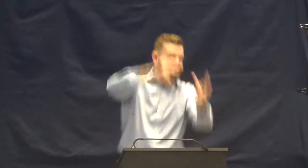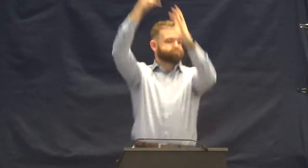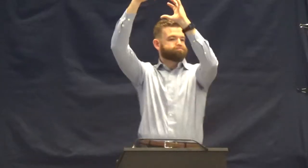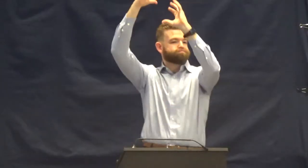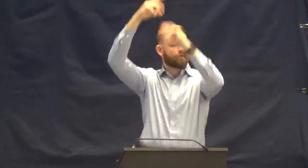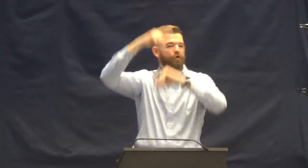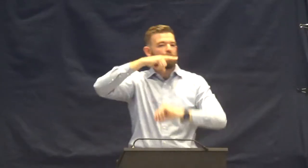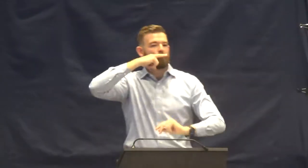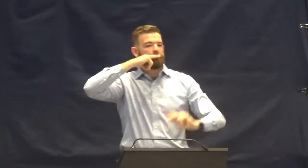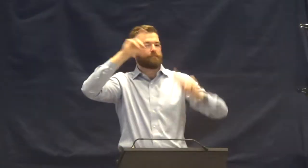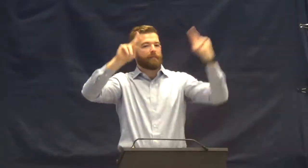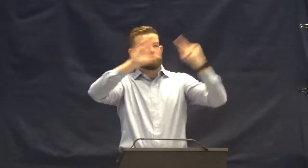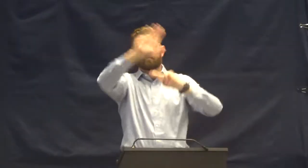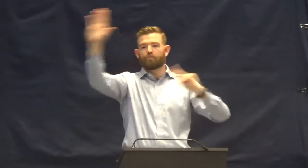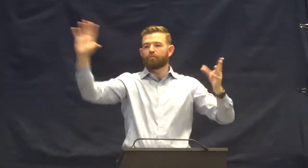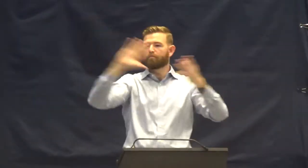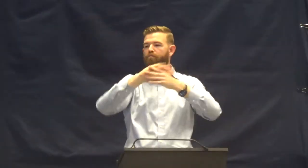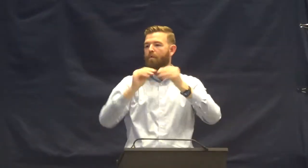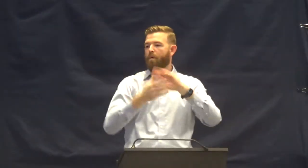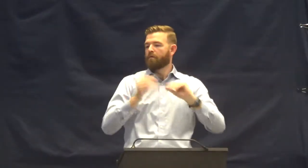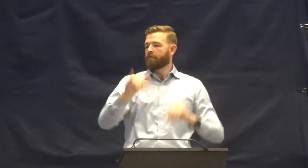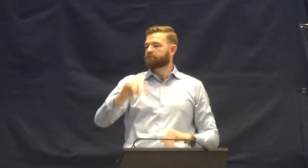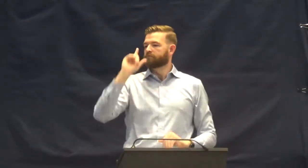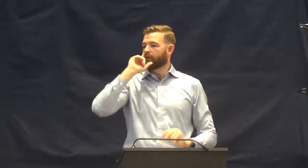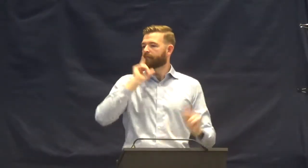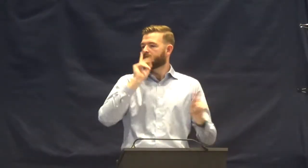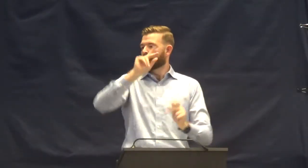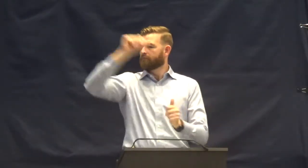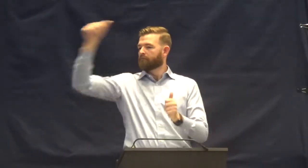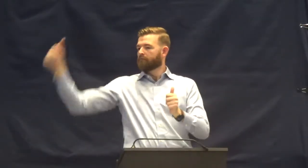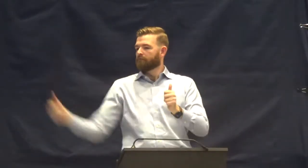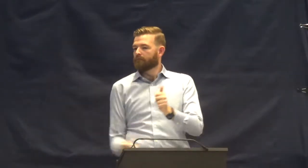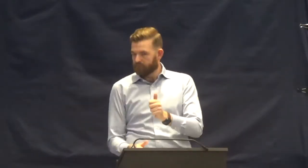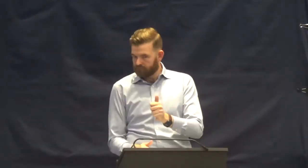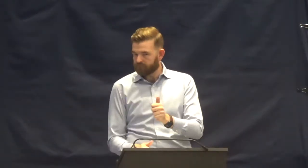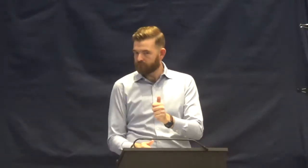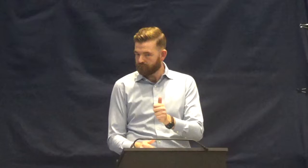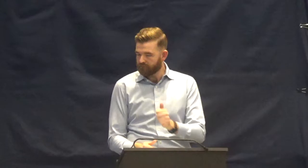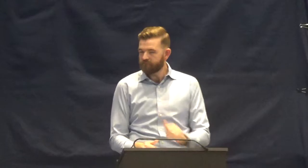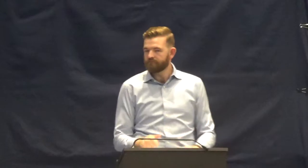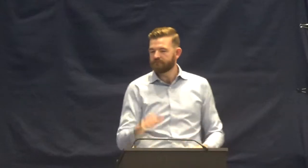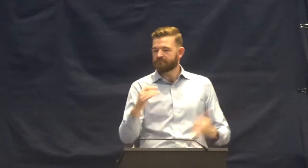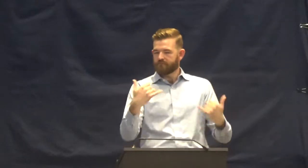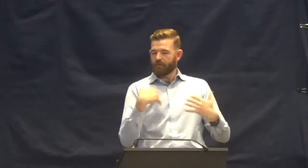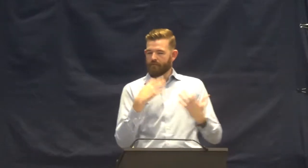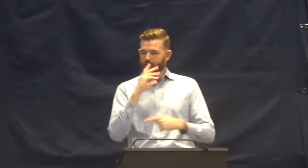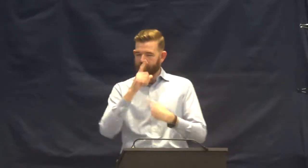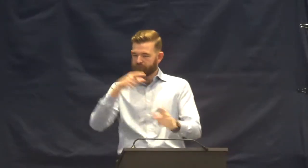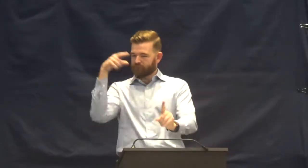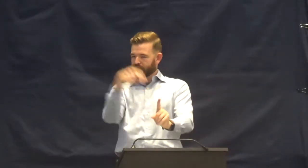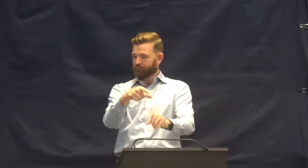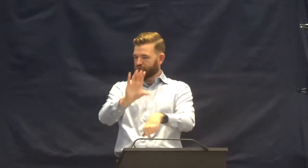got to band together and interrupt the stories that hearing people have about deaf folks being second